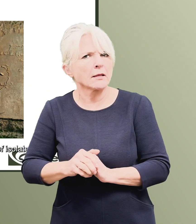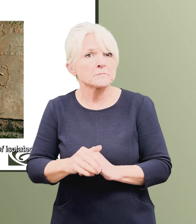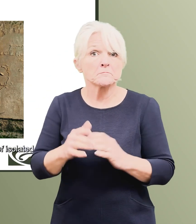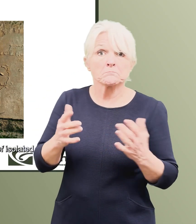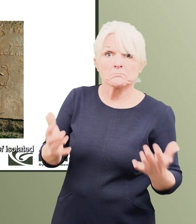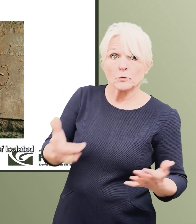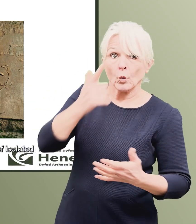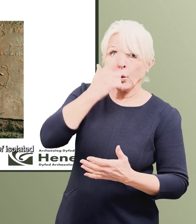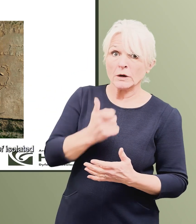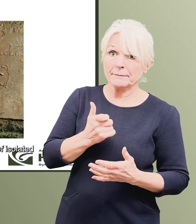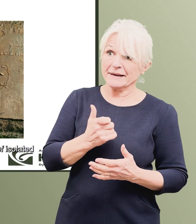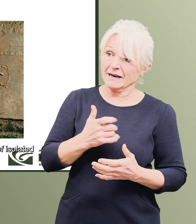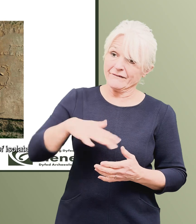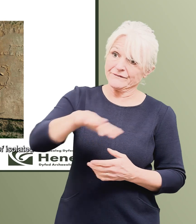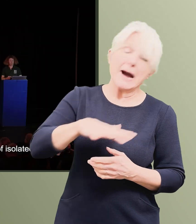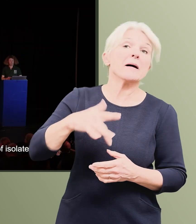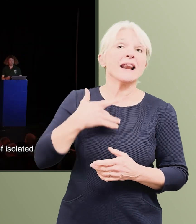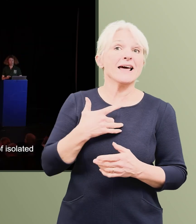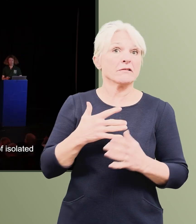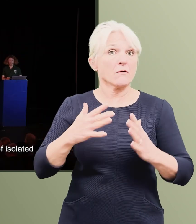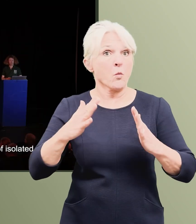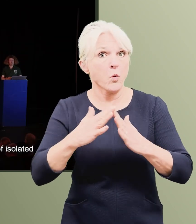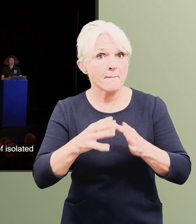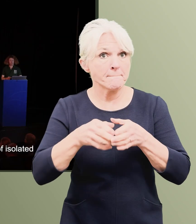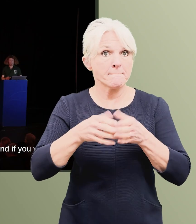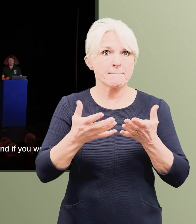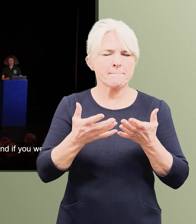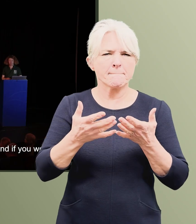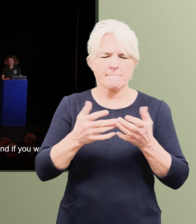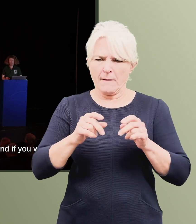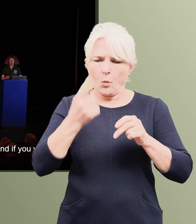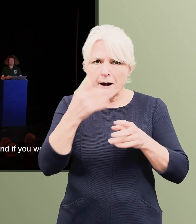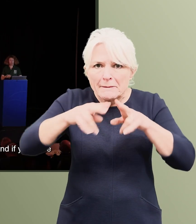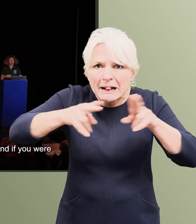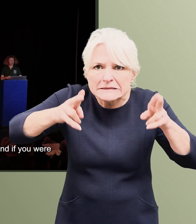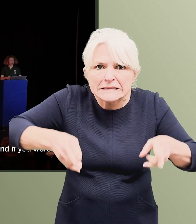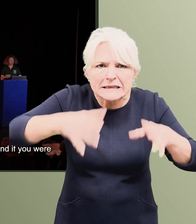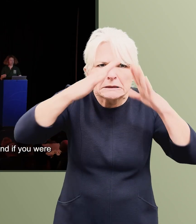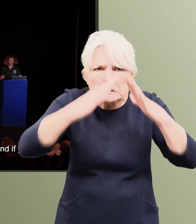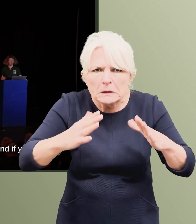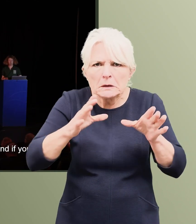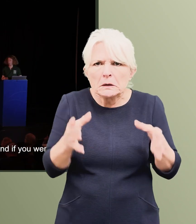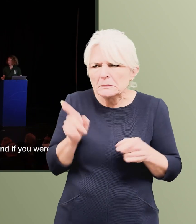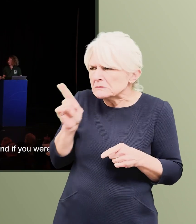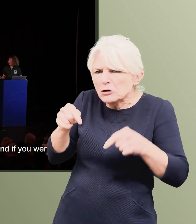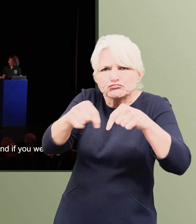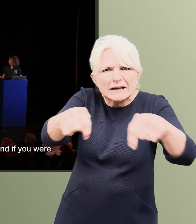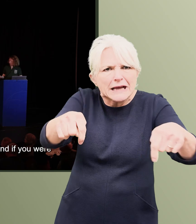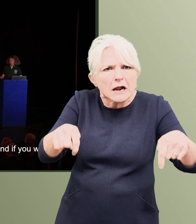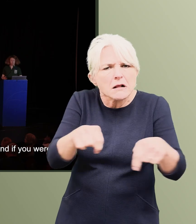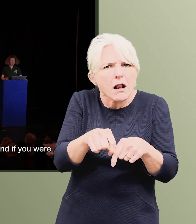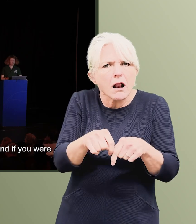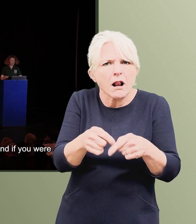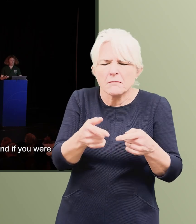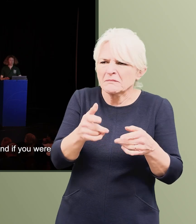during this time. They tend to be sort of isolated rectangular buildings in the landscape rather than sort of sprawling structures.